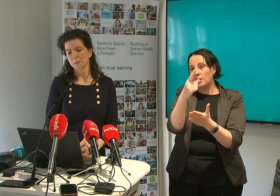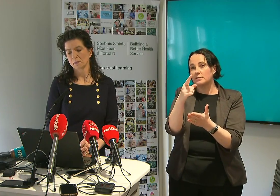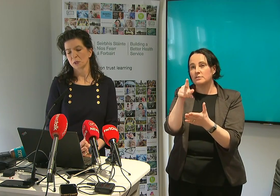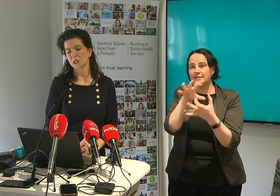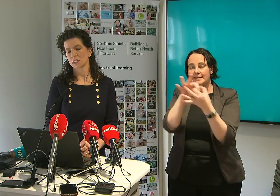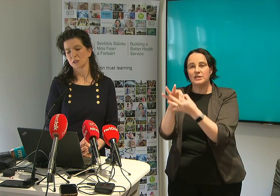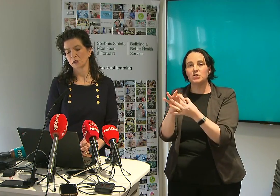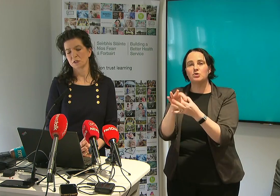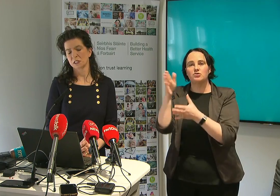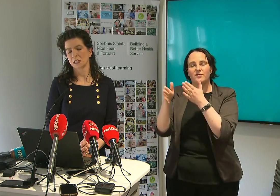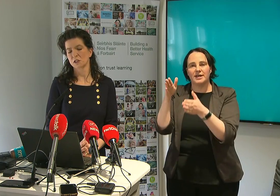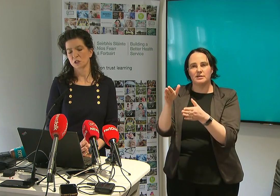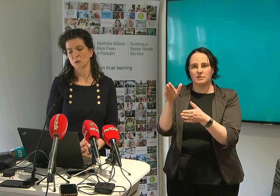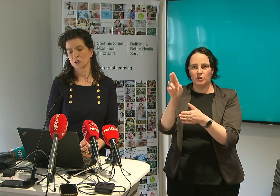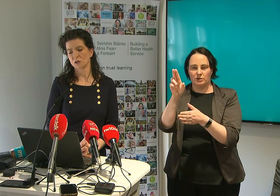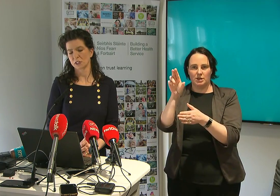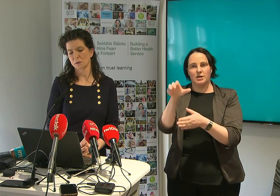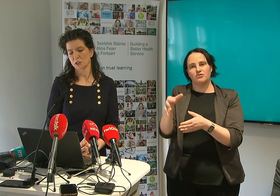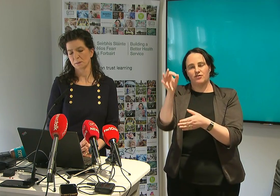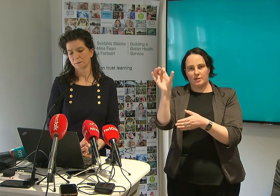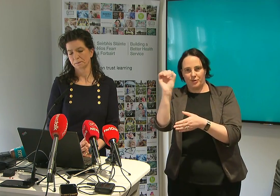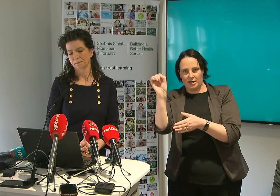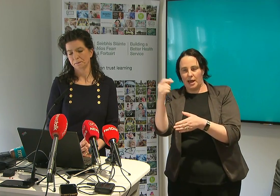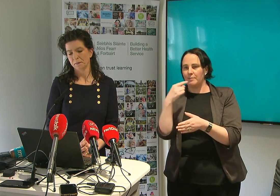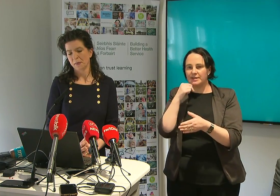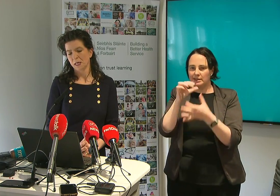Britain, but not an area of sustained community transmission.